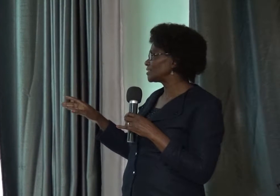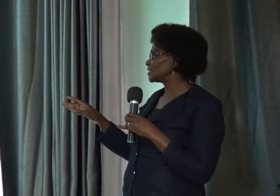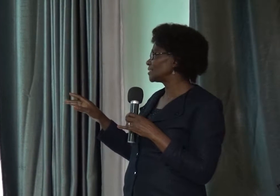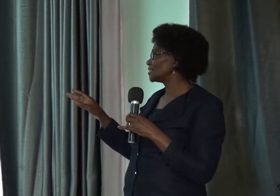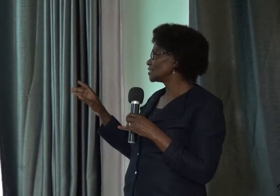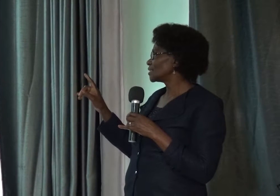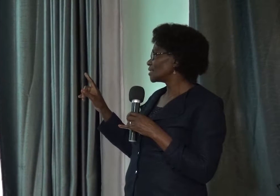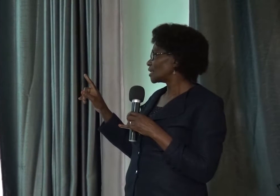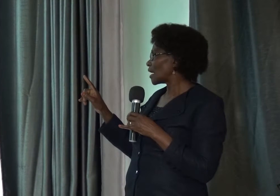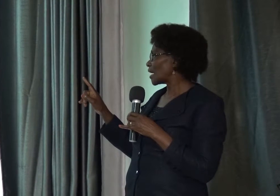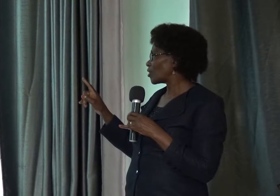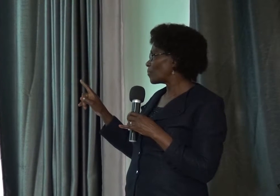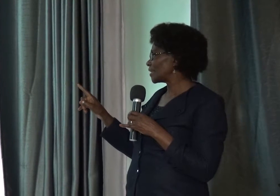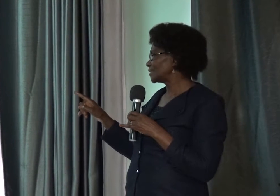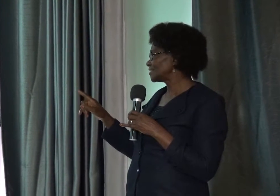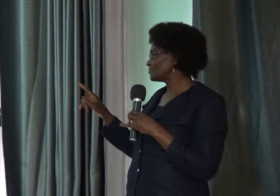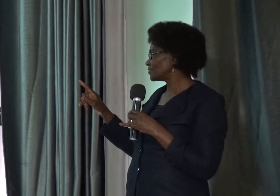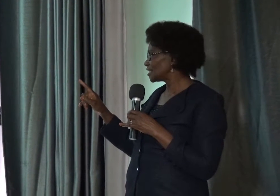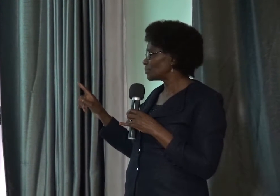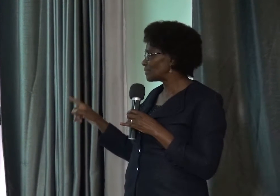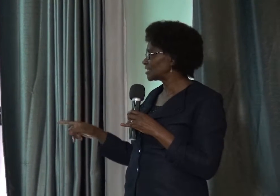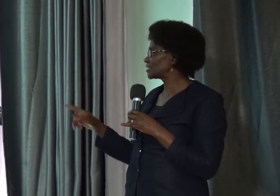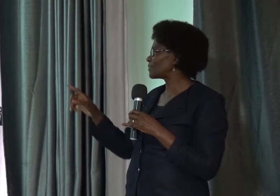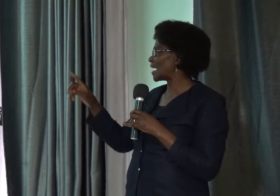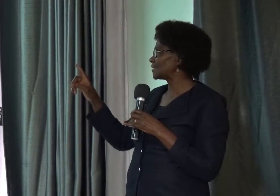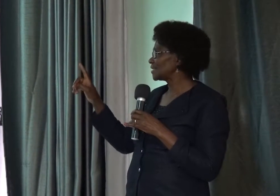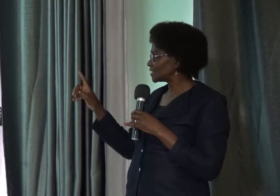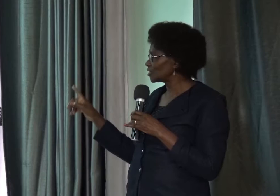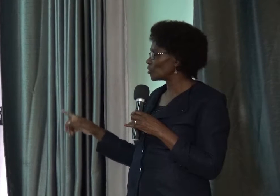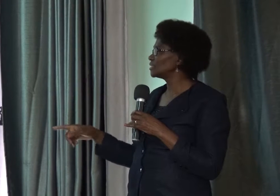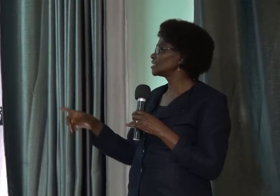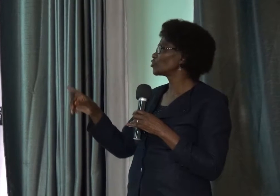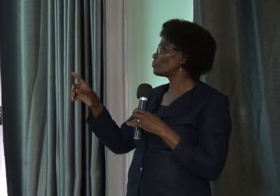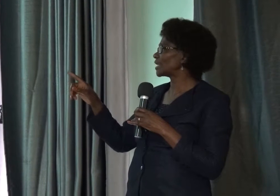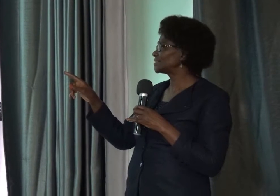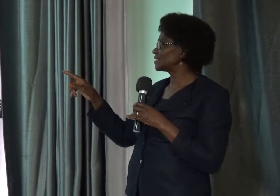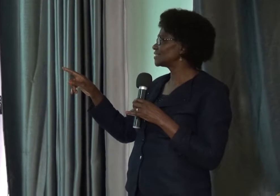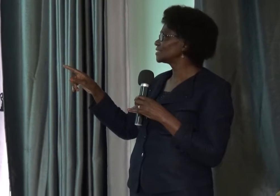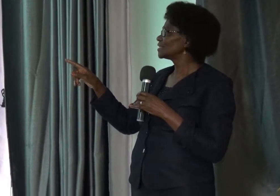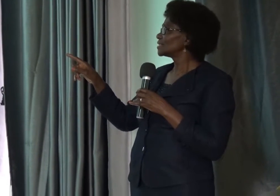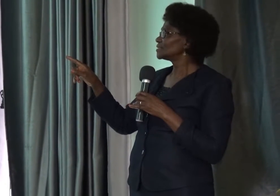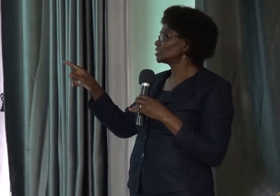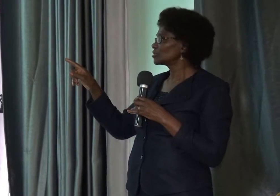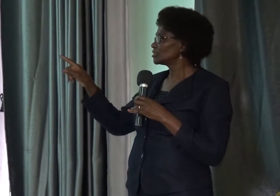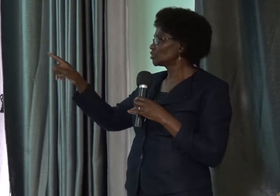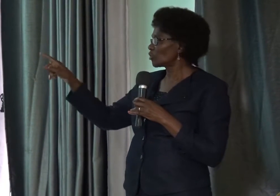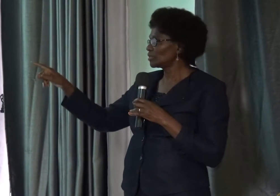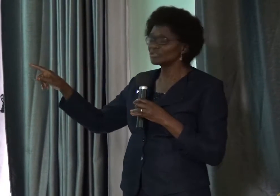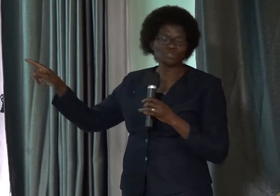coordinating committee, comprehensive implementation plan, then communities of practice.